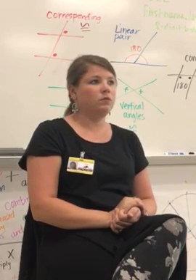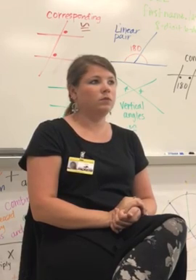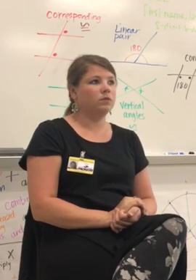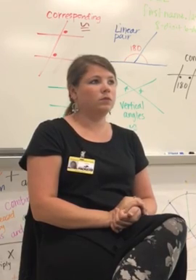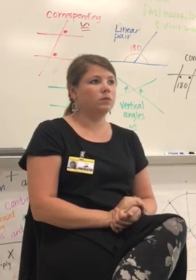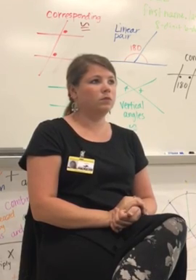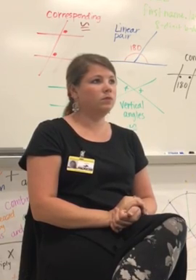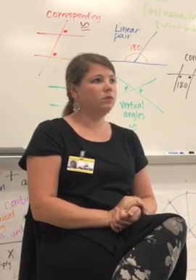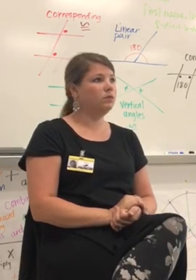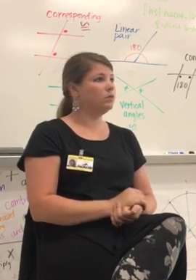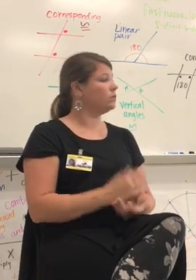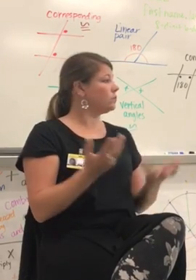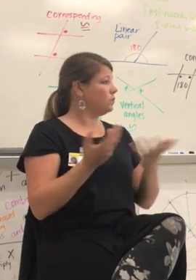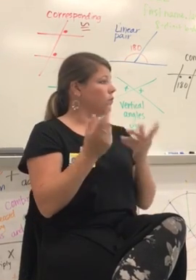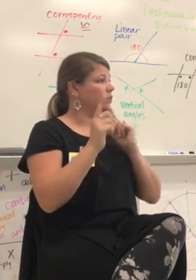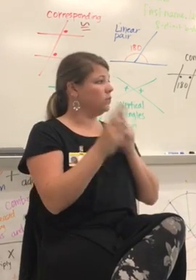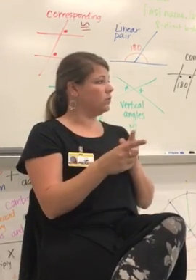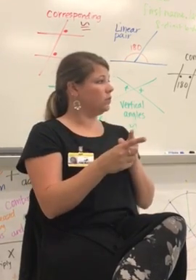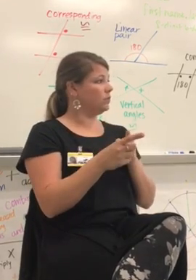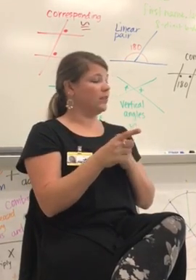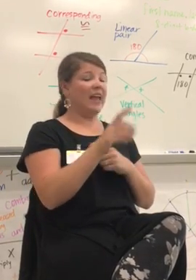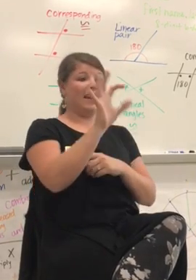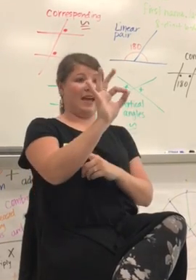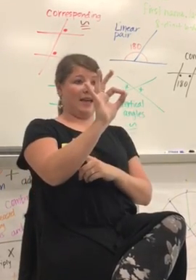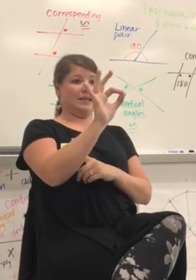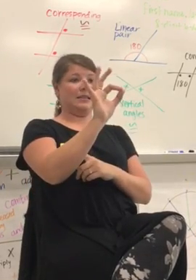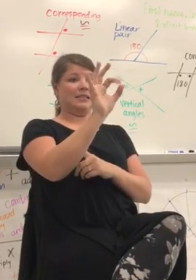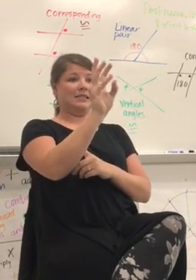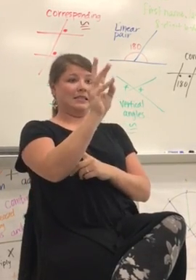What'd you get? 965. Perfect. 960 pi.